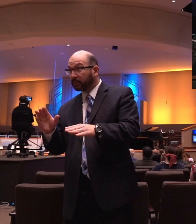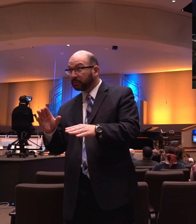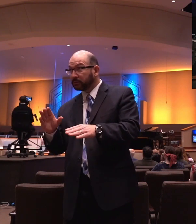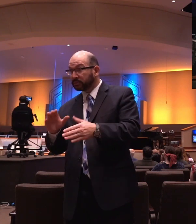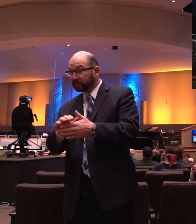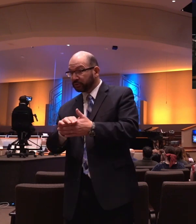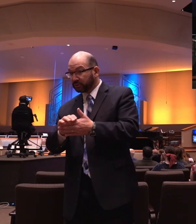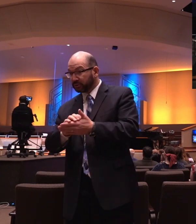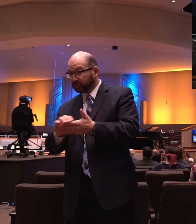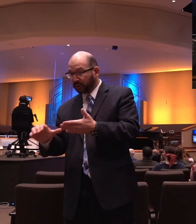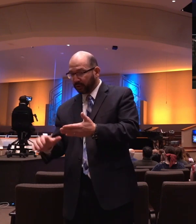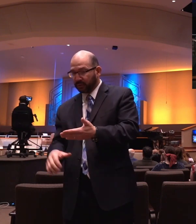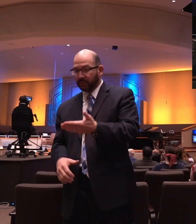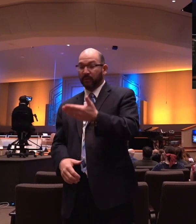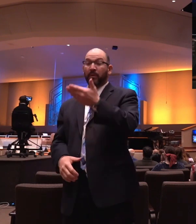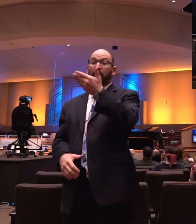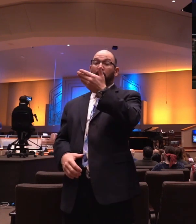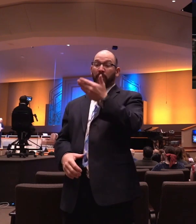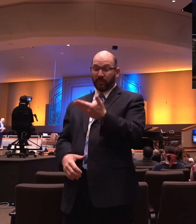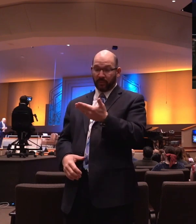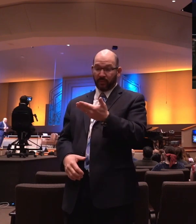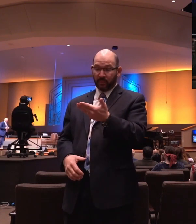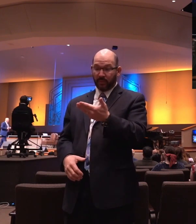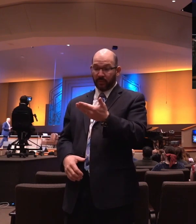to the bathroom and open the check.